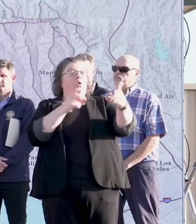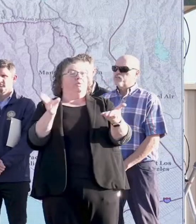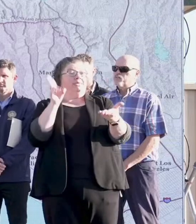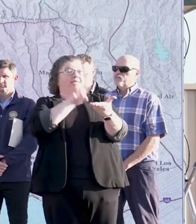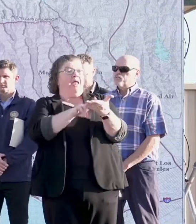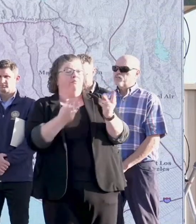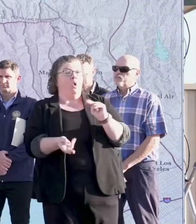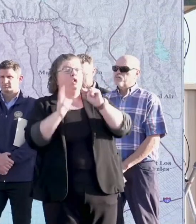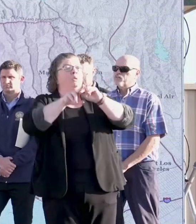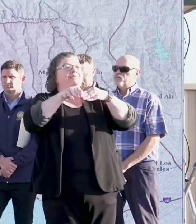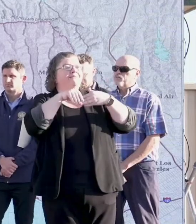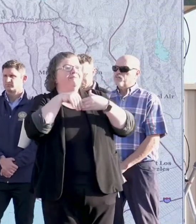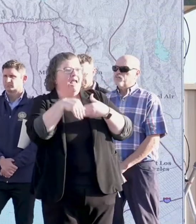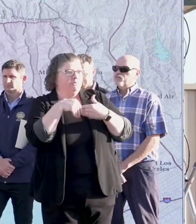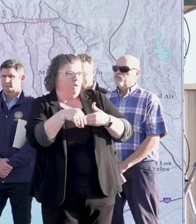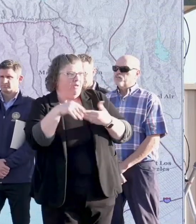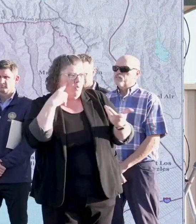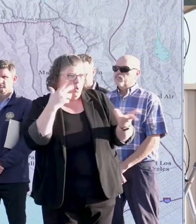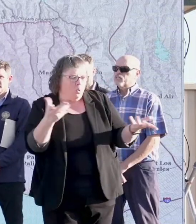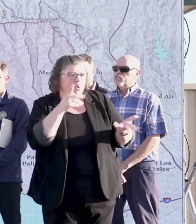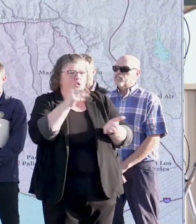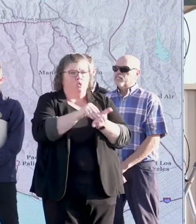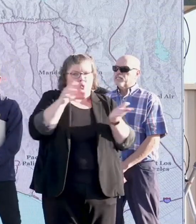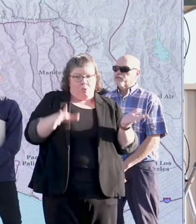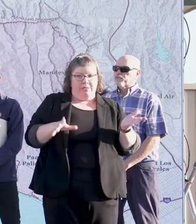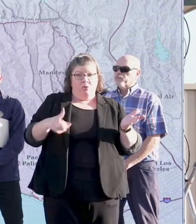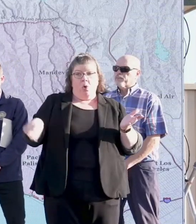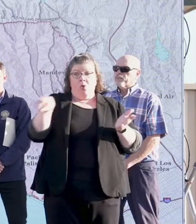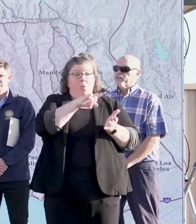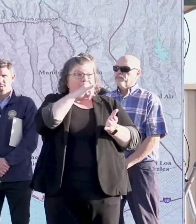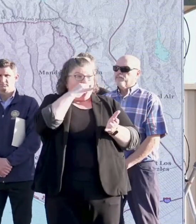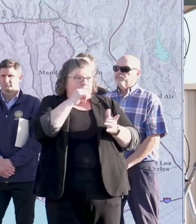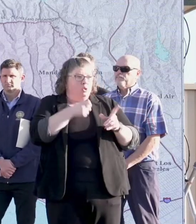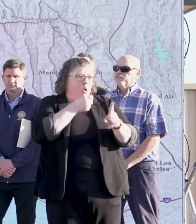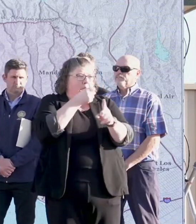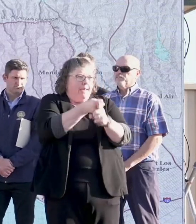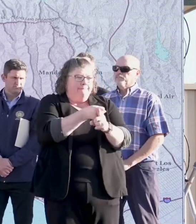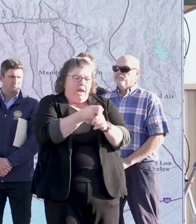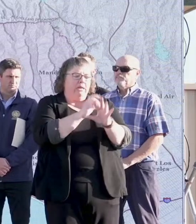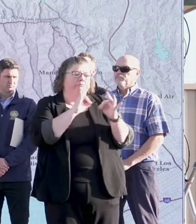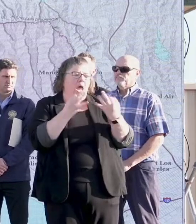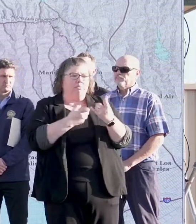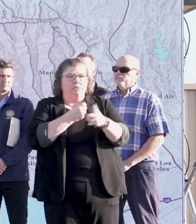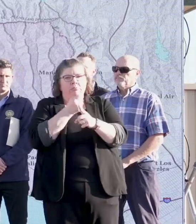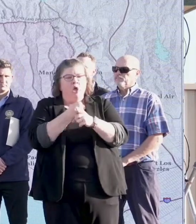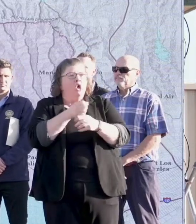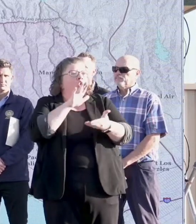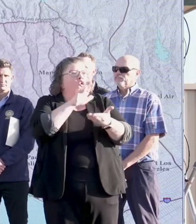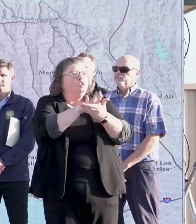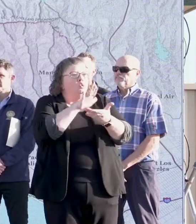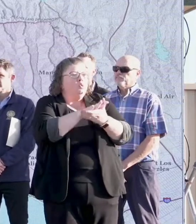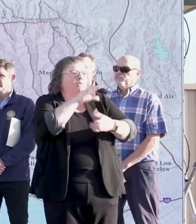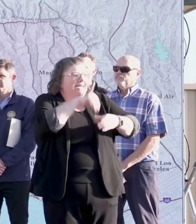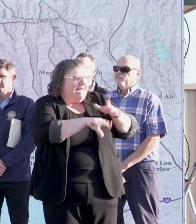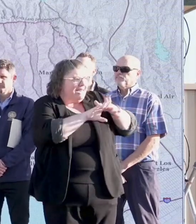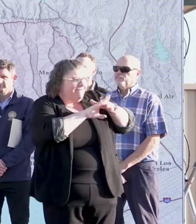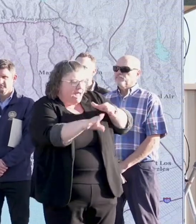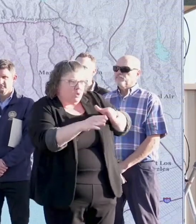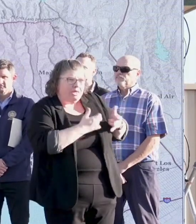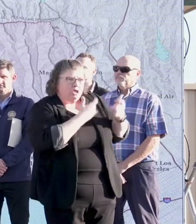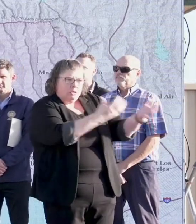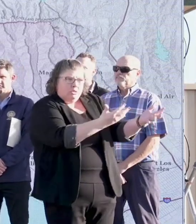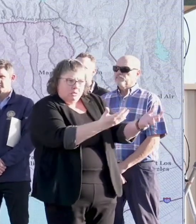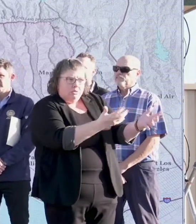increased flexibility for students. We know that for those kids that were impacted, for those families whose schools are within the evacuation of the fire